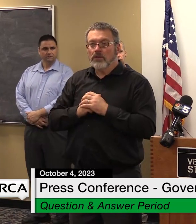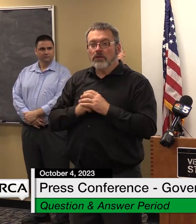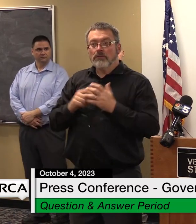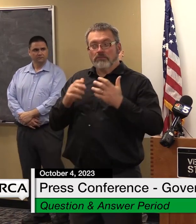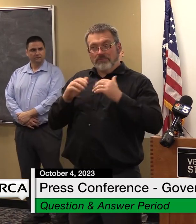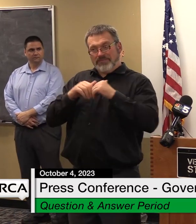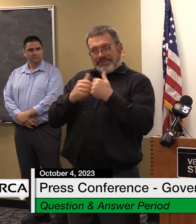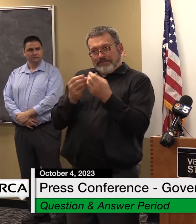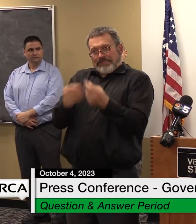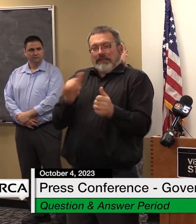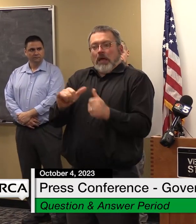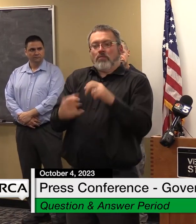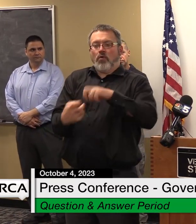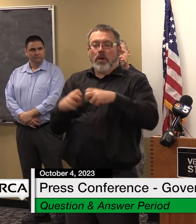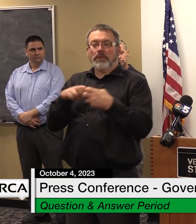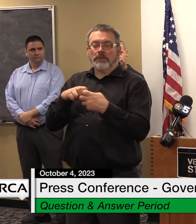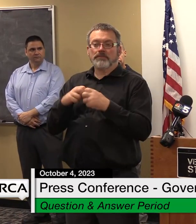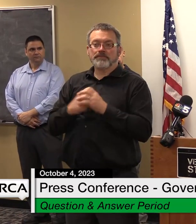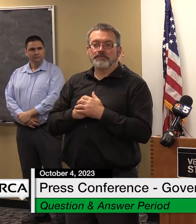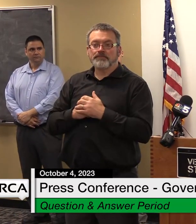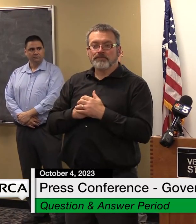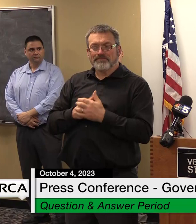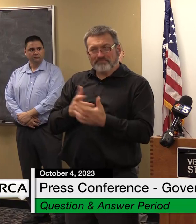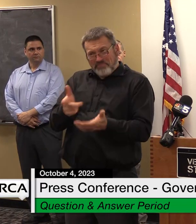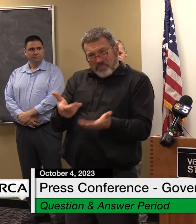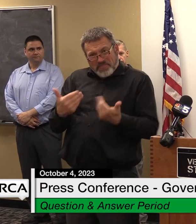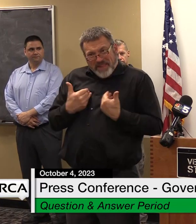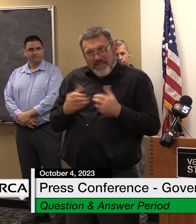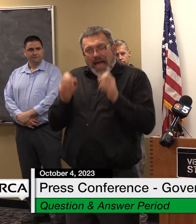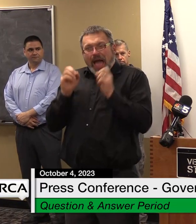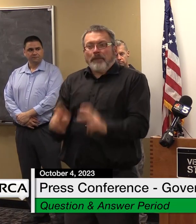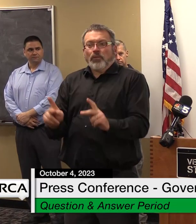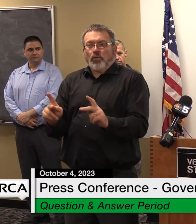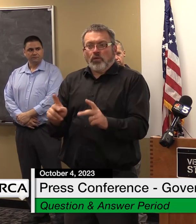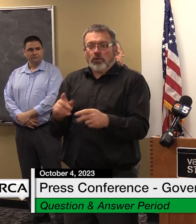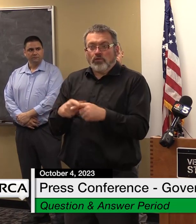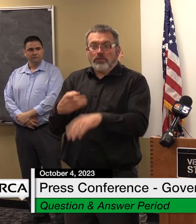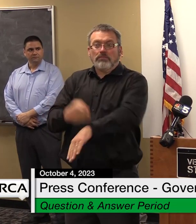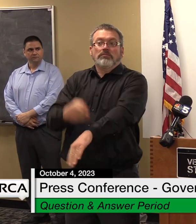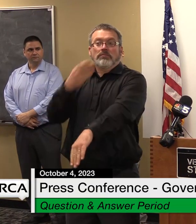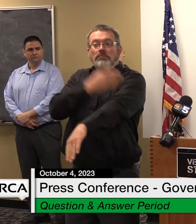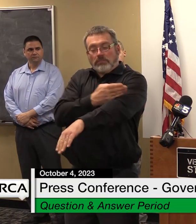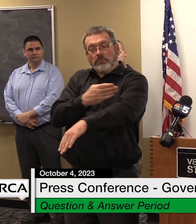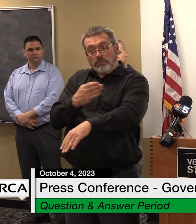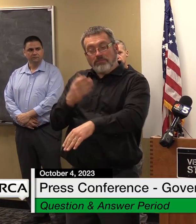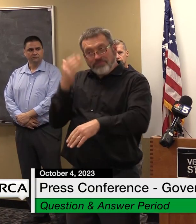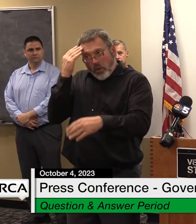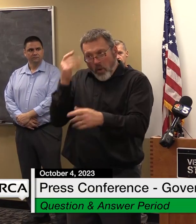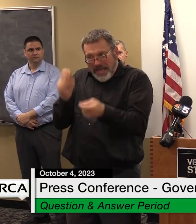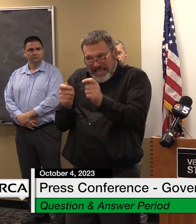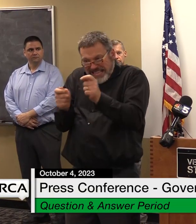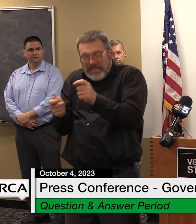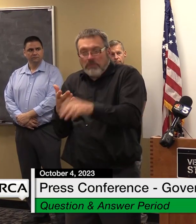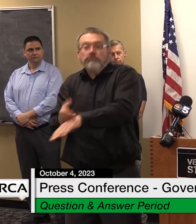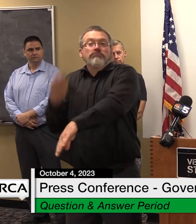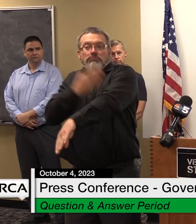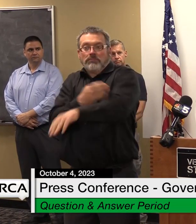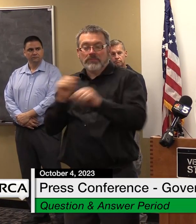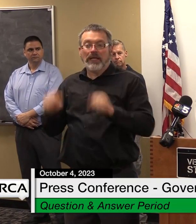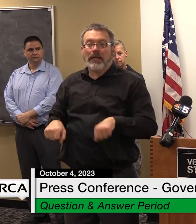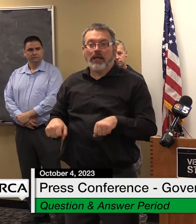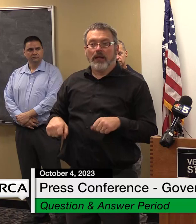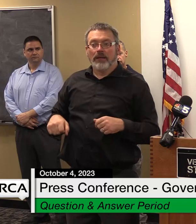think there is an opportunity here. We can make lemonade out of lemons if we do this right. But we're going to need